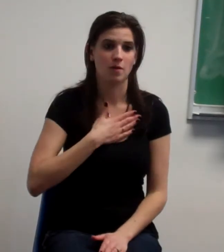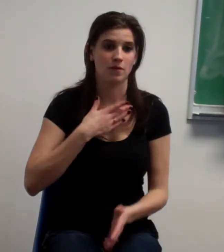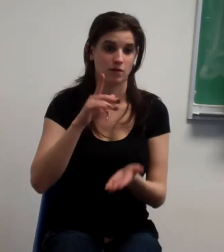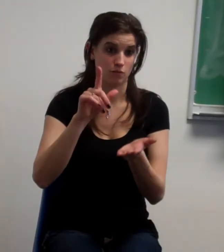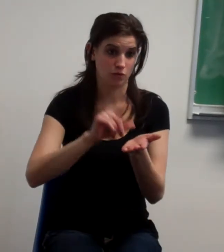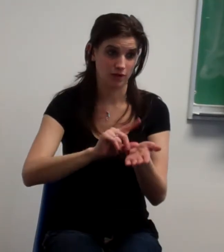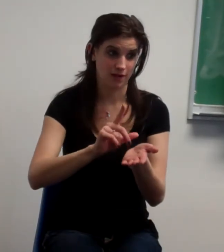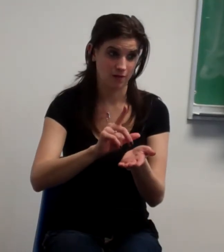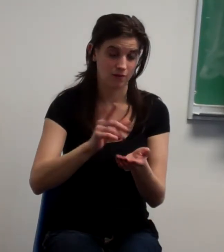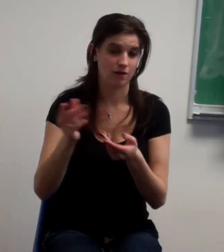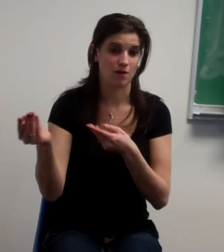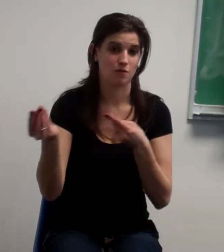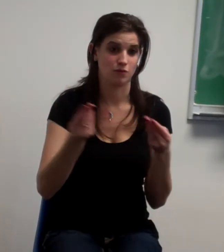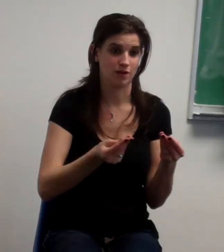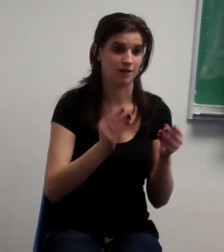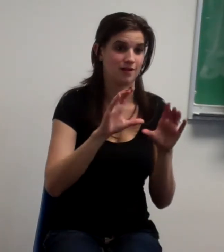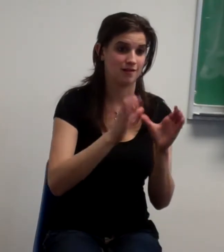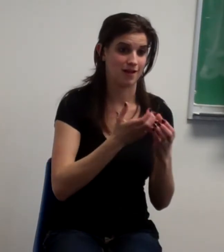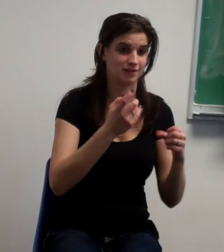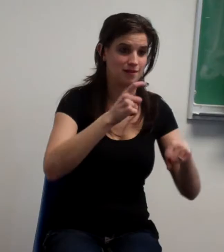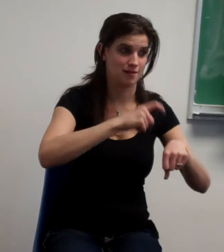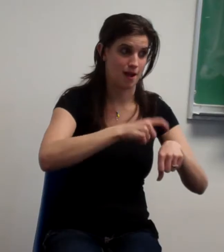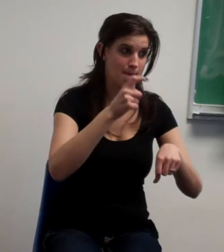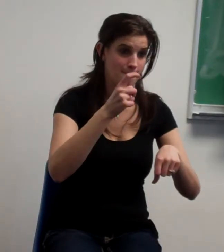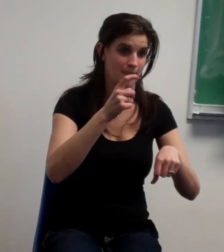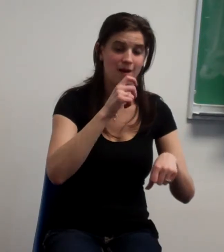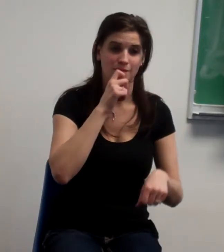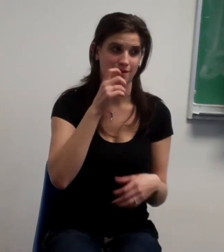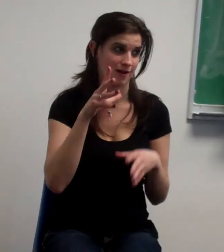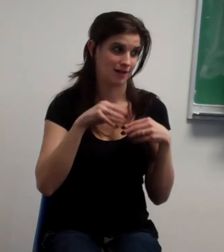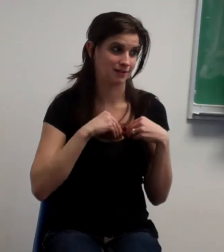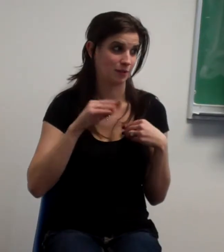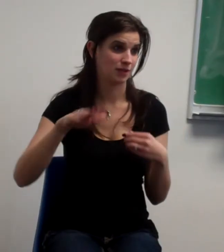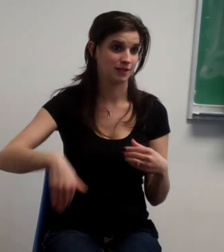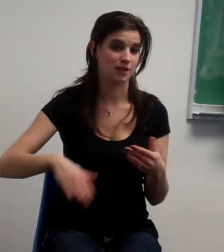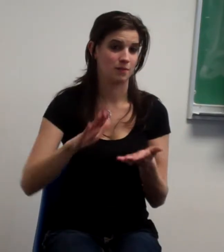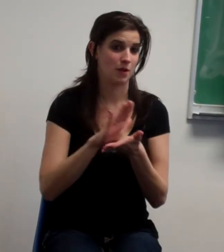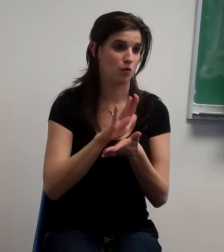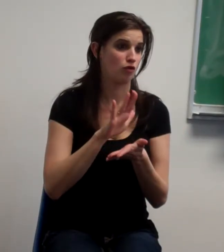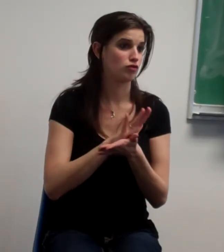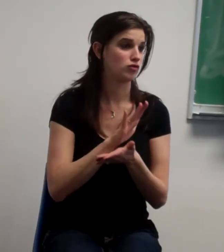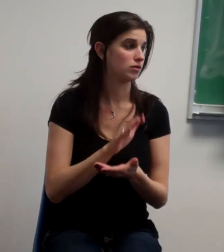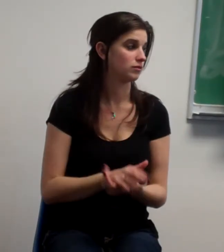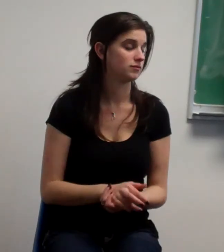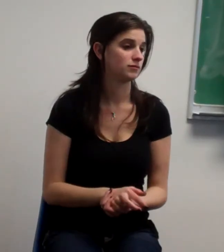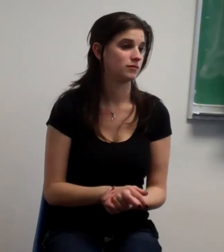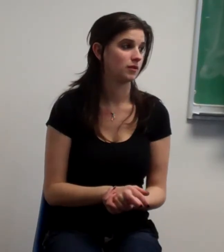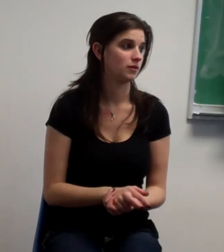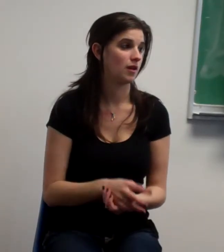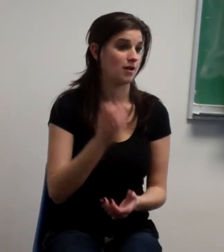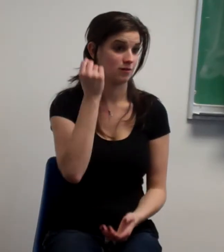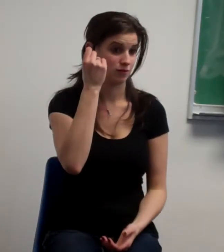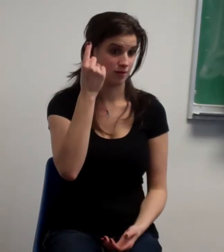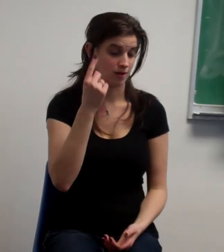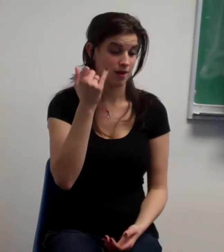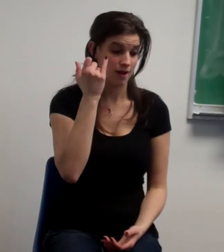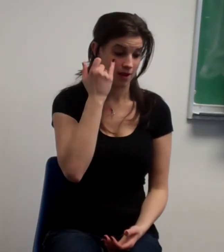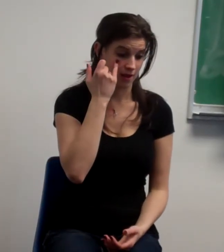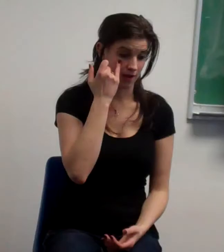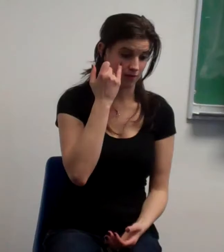will say it several more times to remind you. I'm not taking it. So look at it like this. If you do well on the question part of the test, and then you